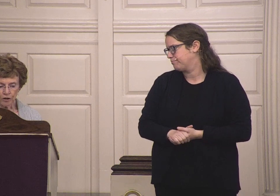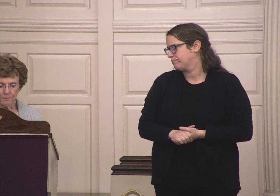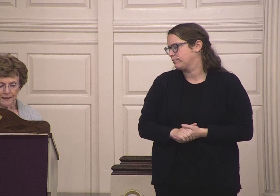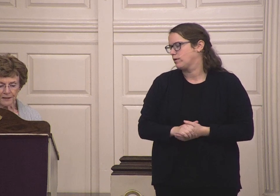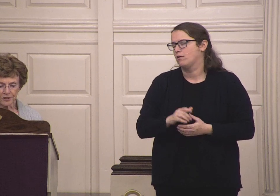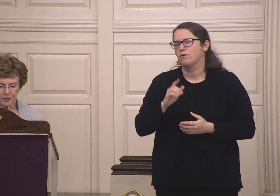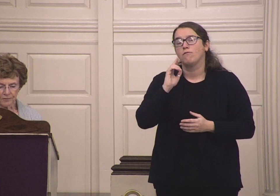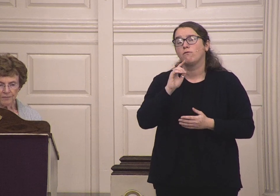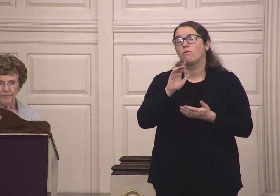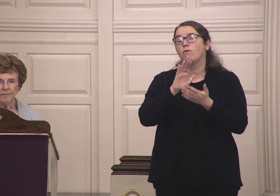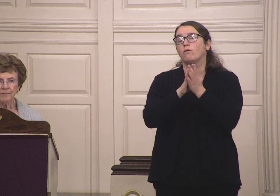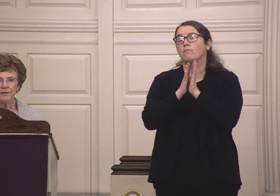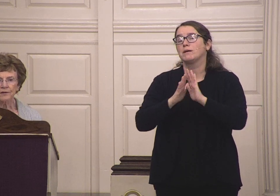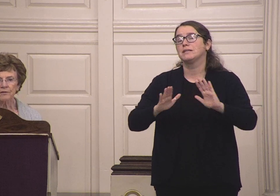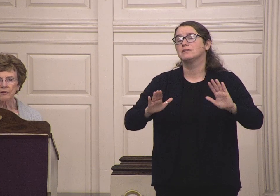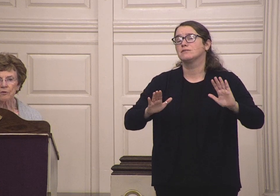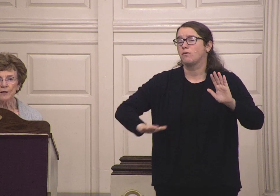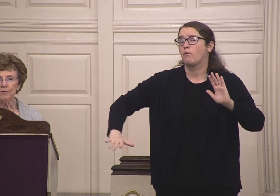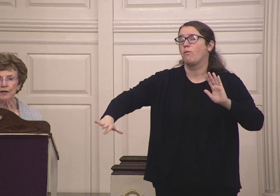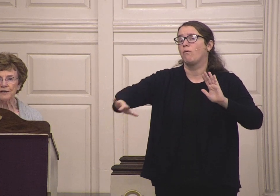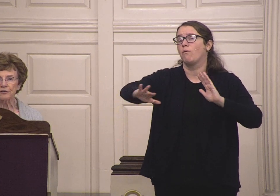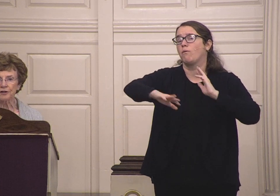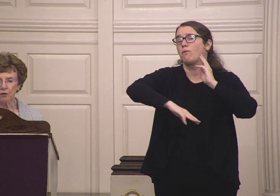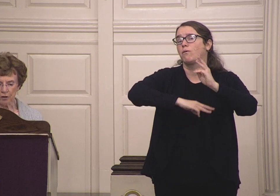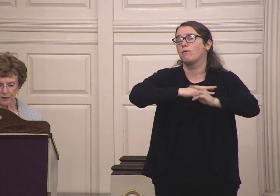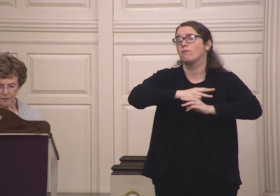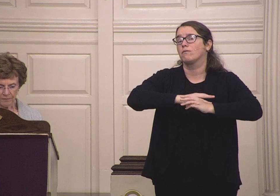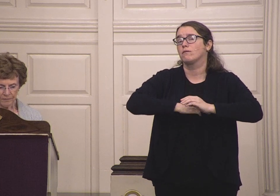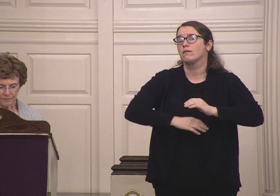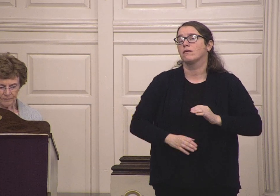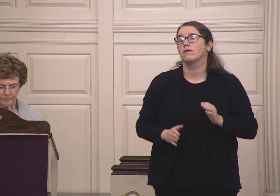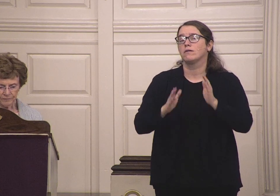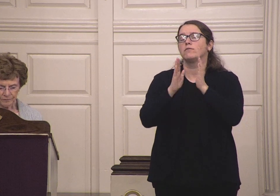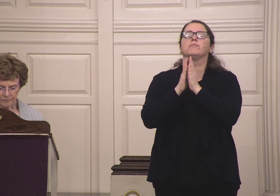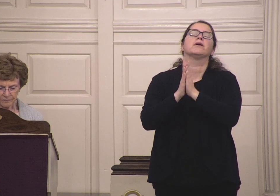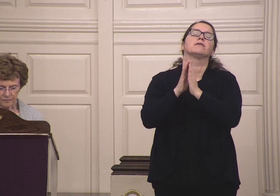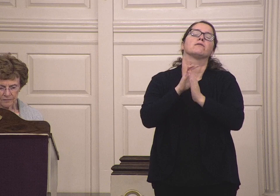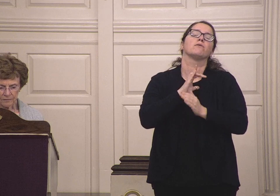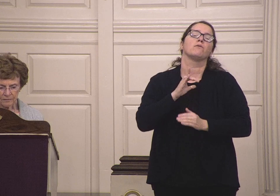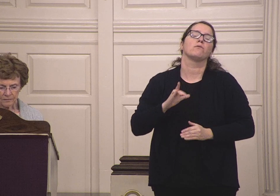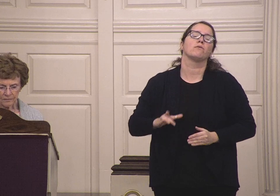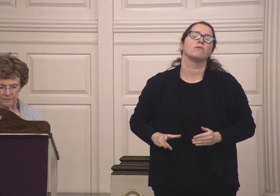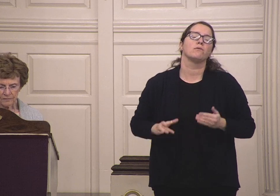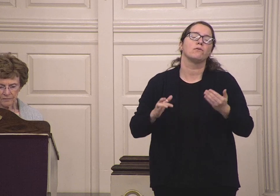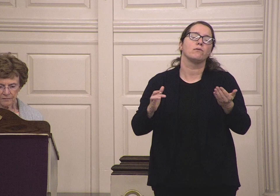For world peace, we pray to the Lord.